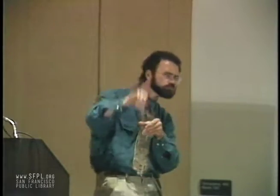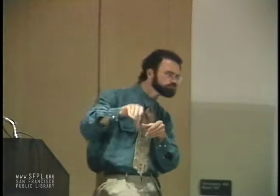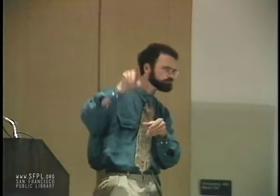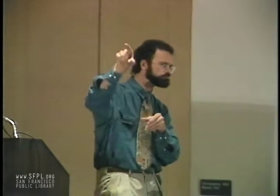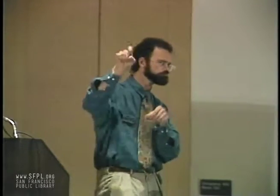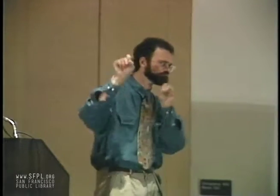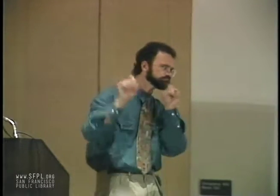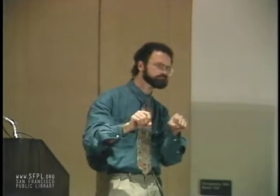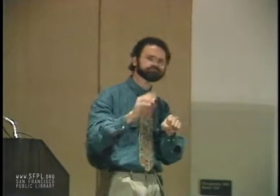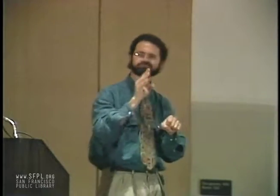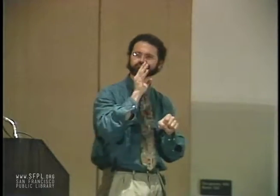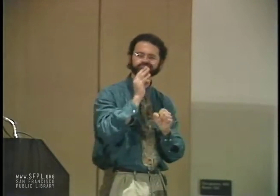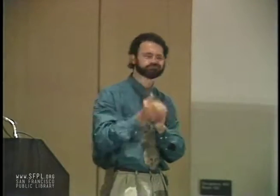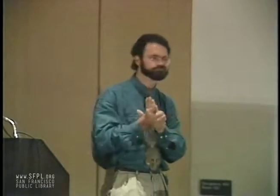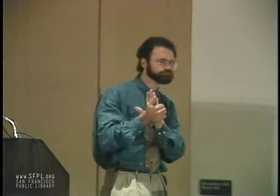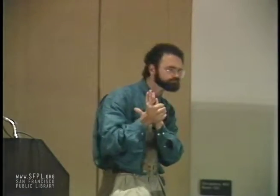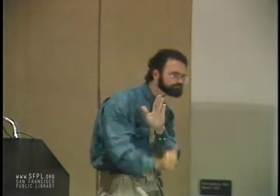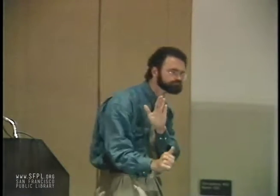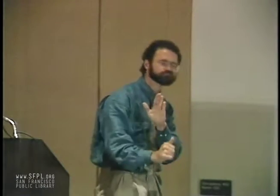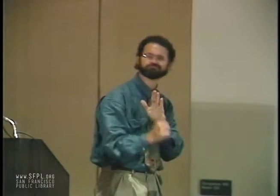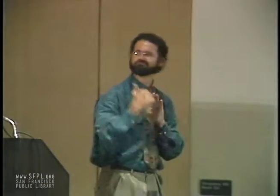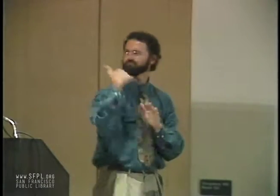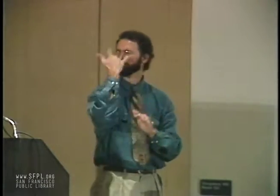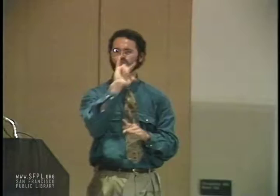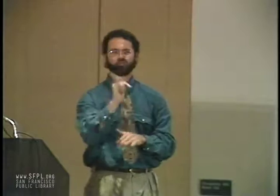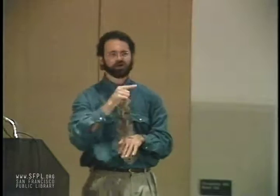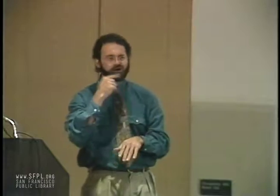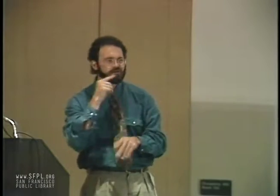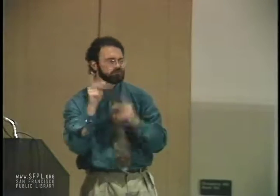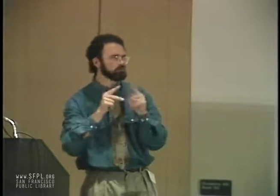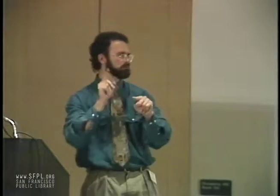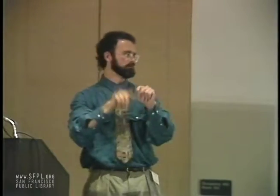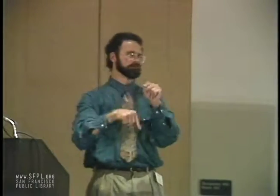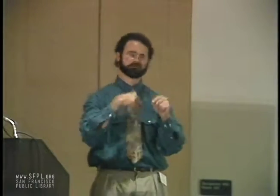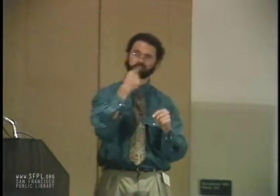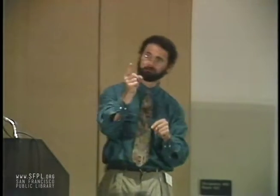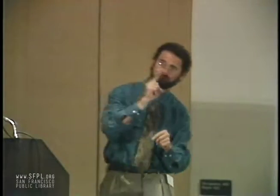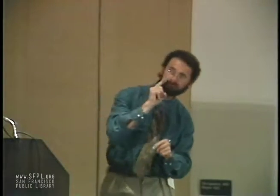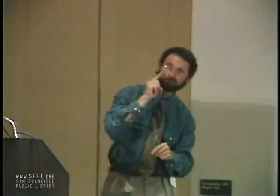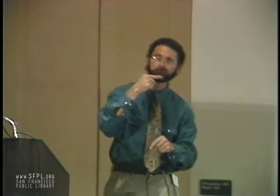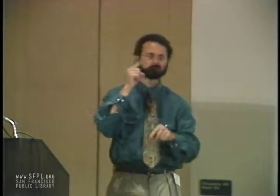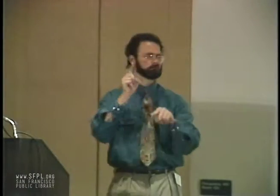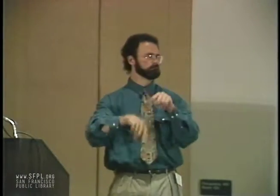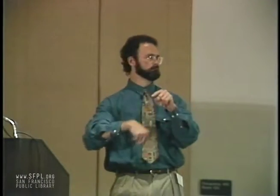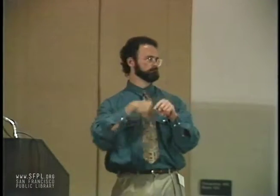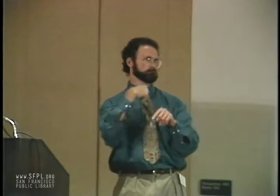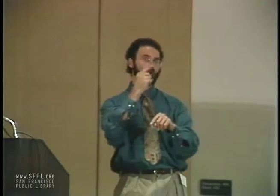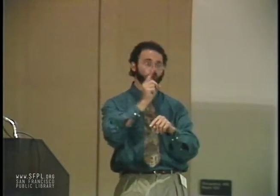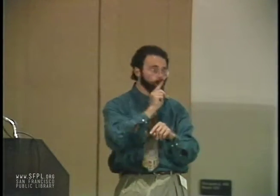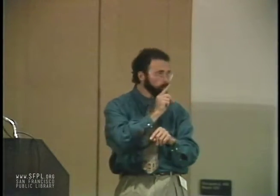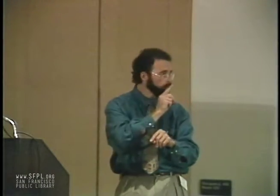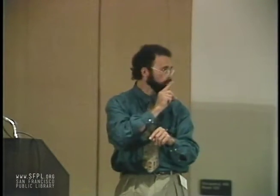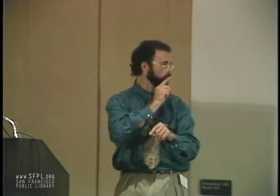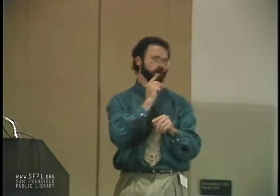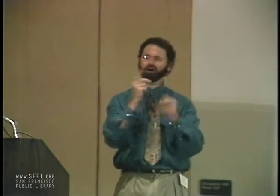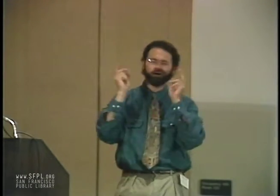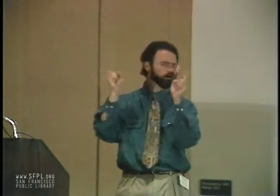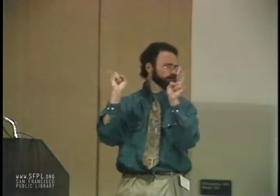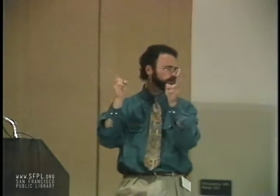There was a deaf person in Chicago. He was very fluent. He looked like a hearing person, could speak like a hearing person. And